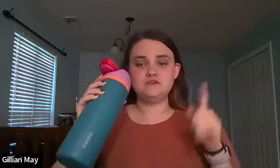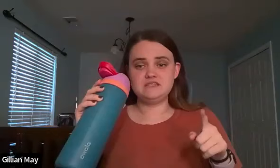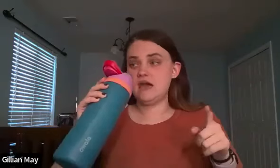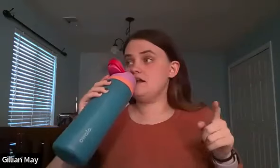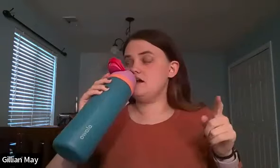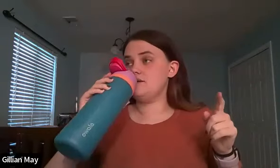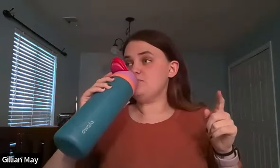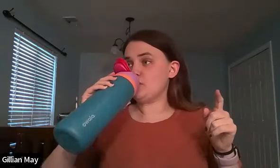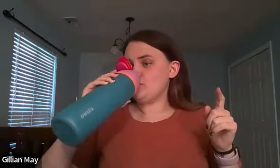there's that.